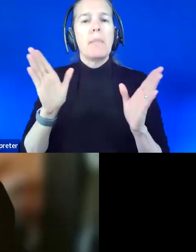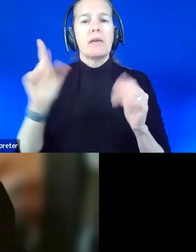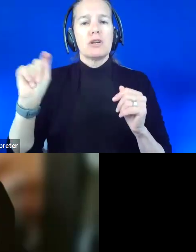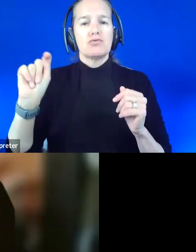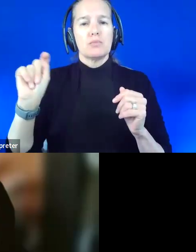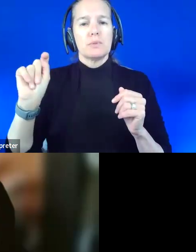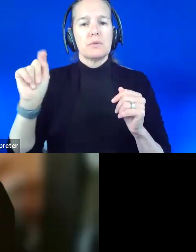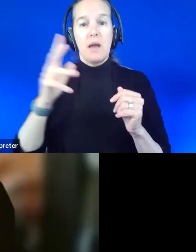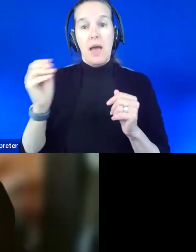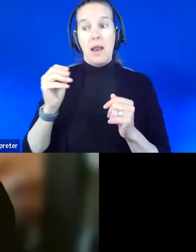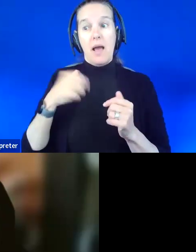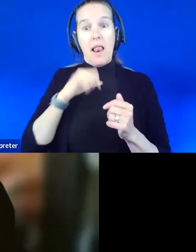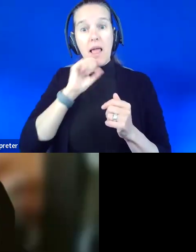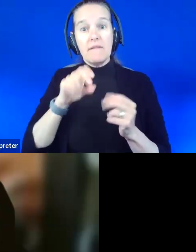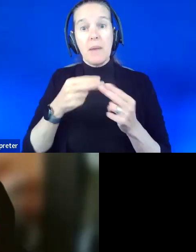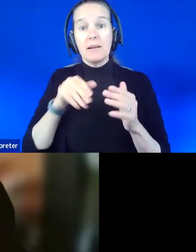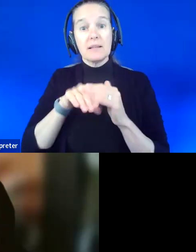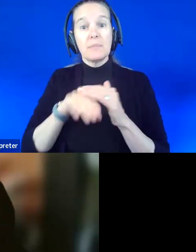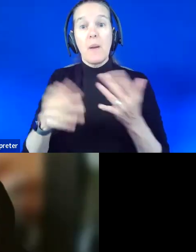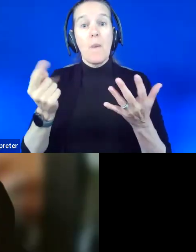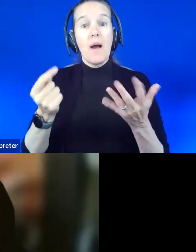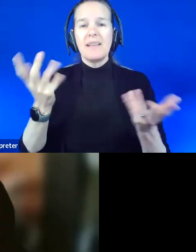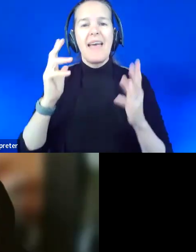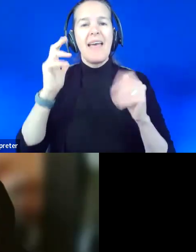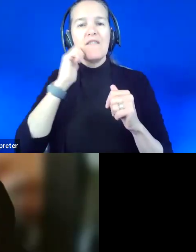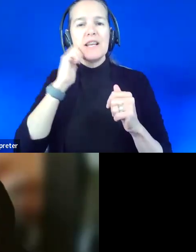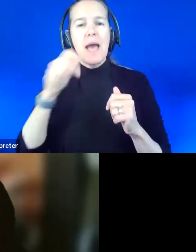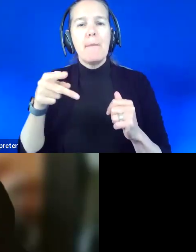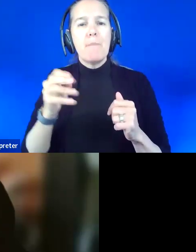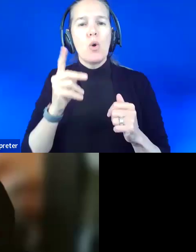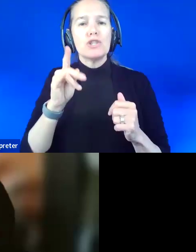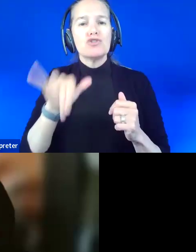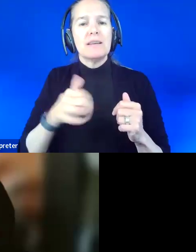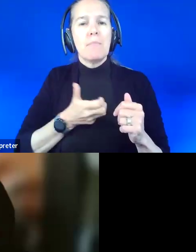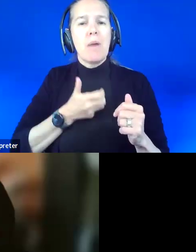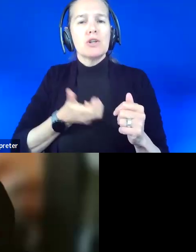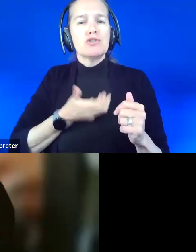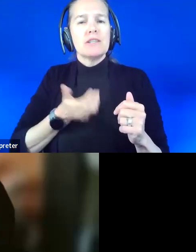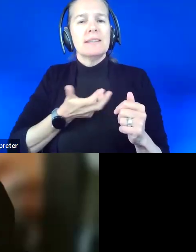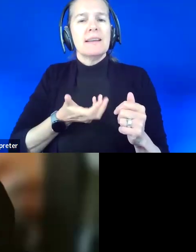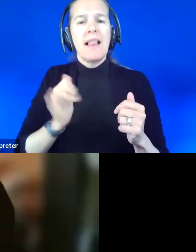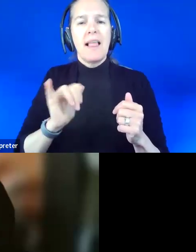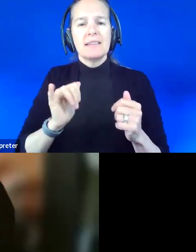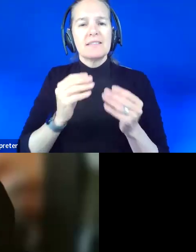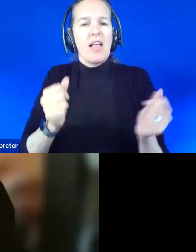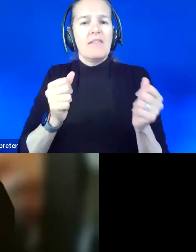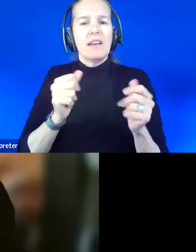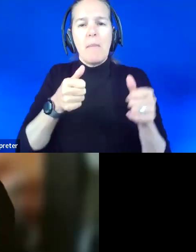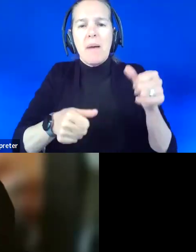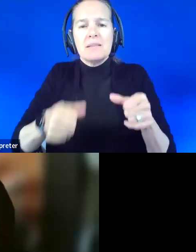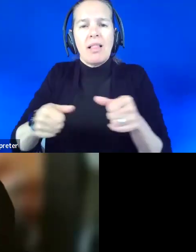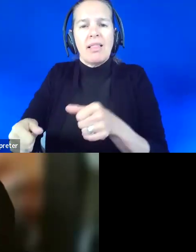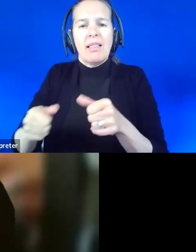about accessibility is the everyday poetry of it, how it's this very stimulating thing, almost like solving a puzzle with real